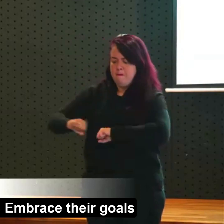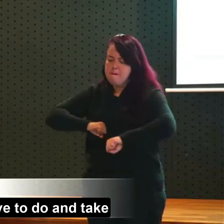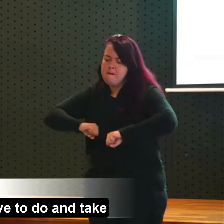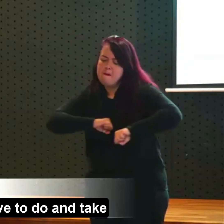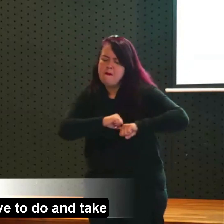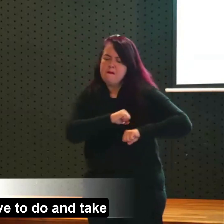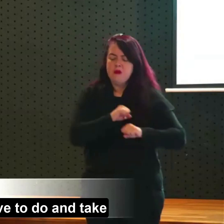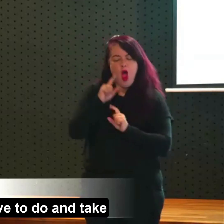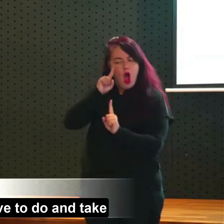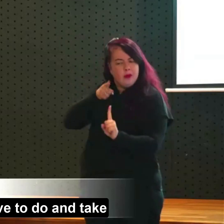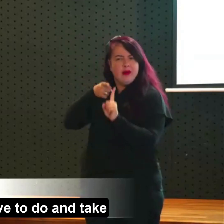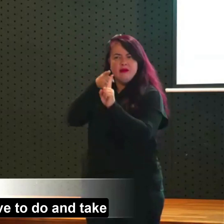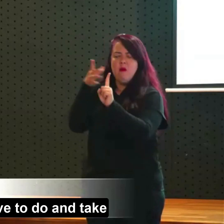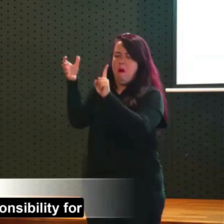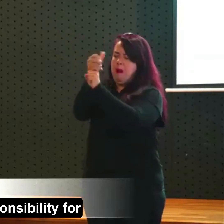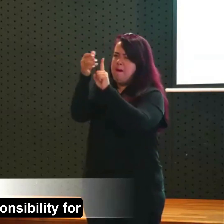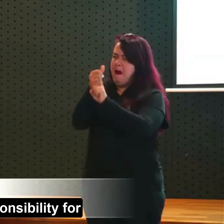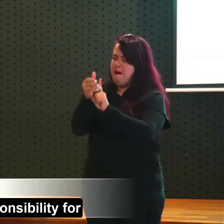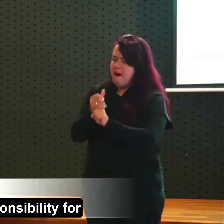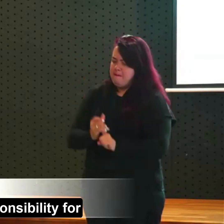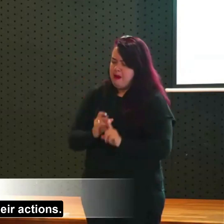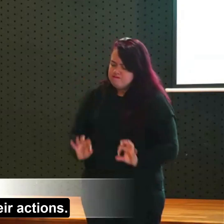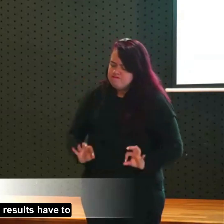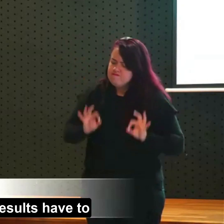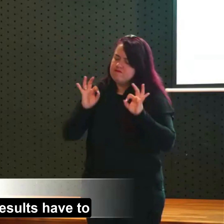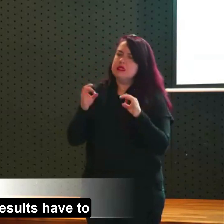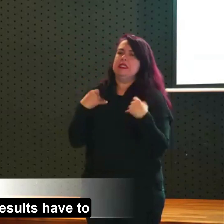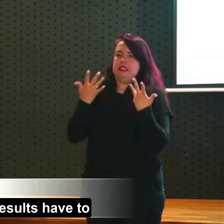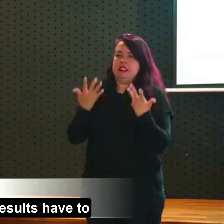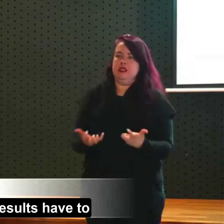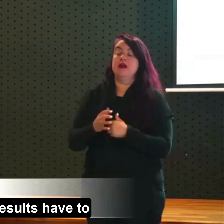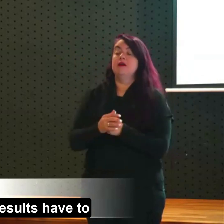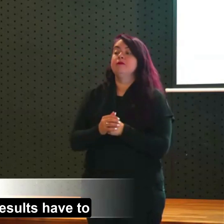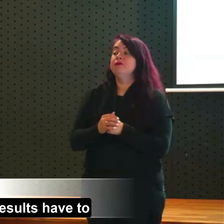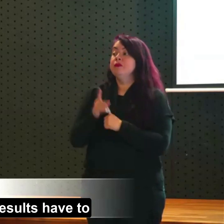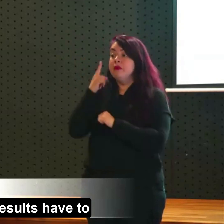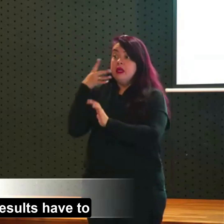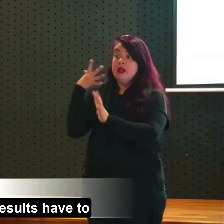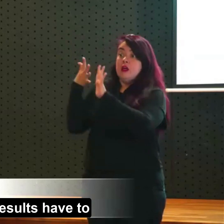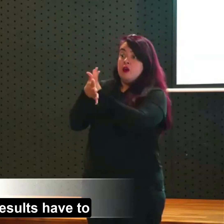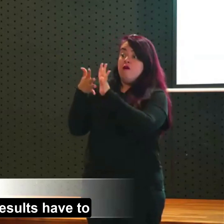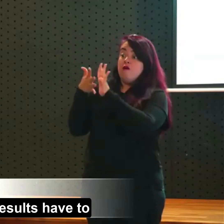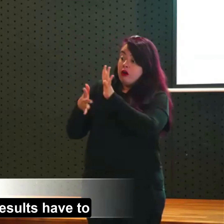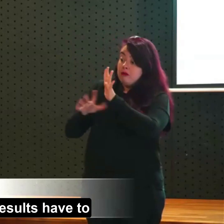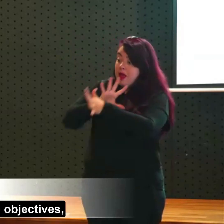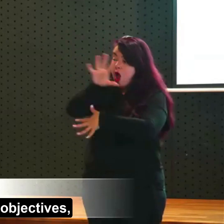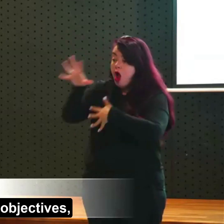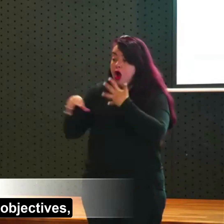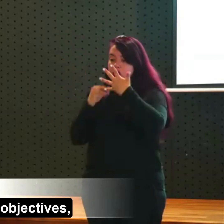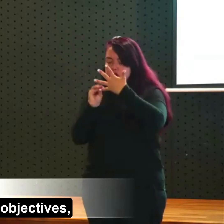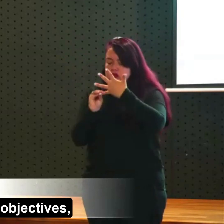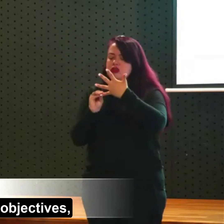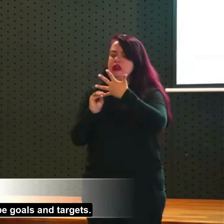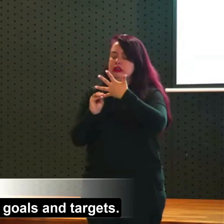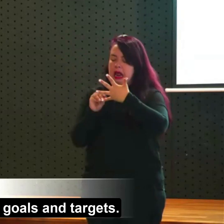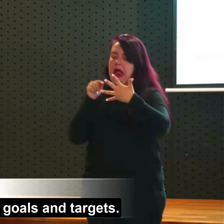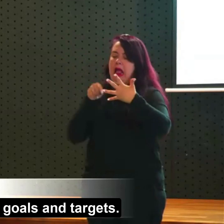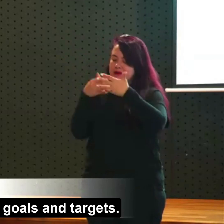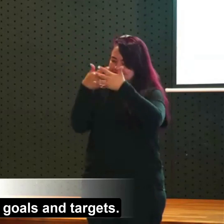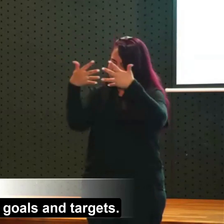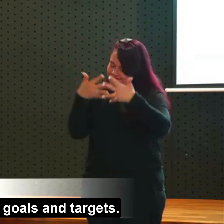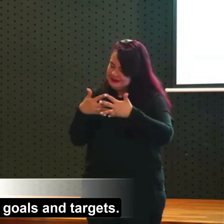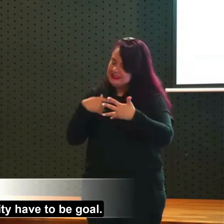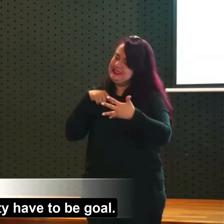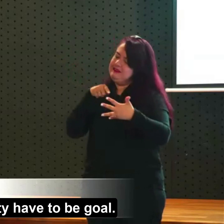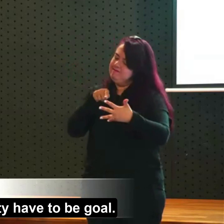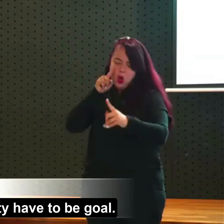embrace what they have to do, and take responsibility for their actions. These results have to be objectives, have to be